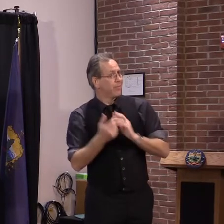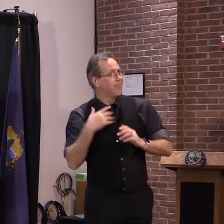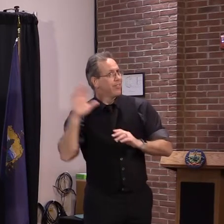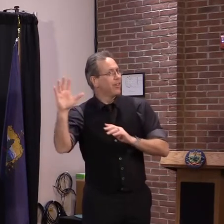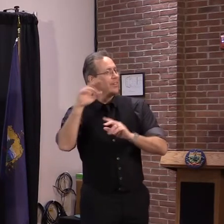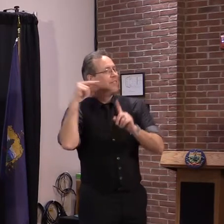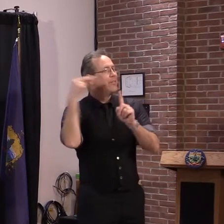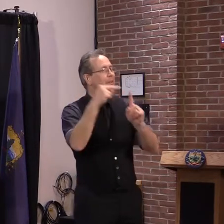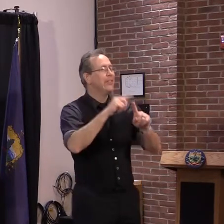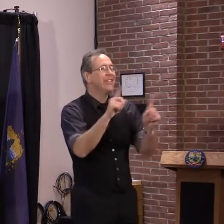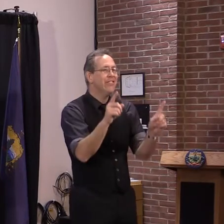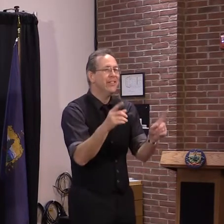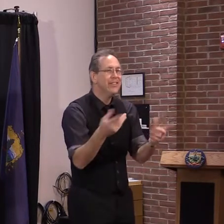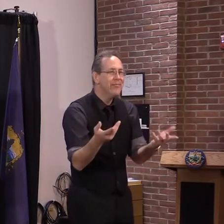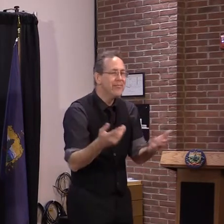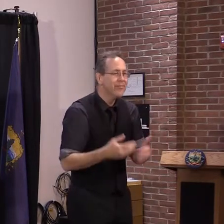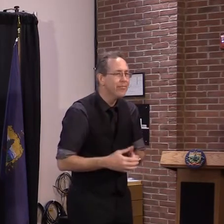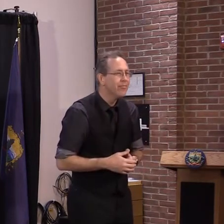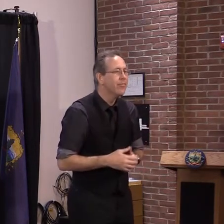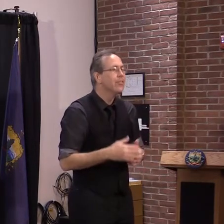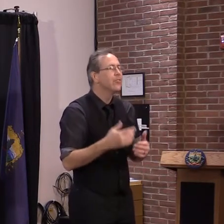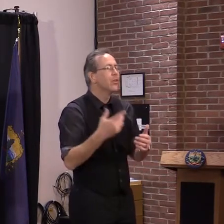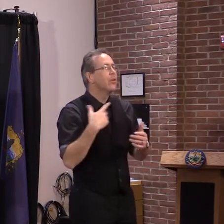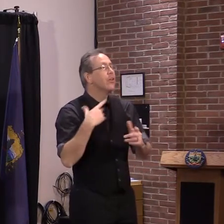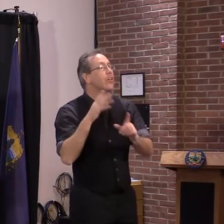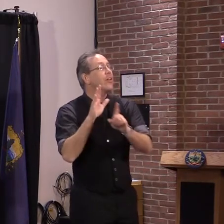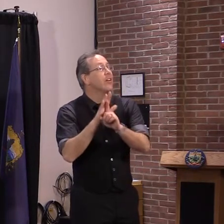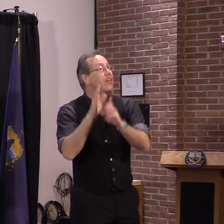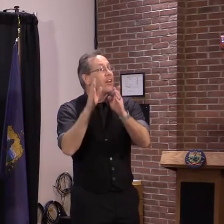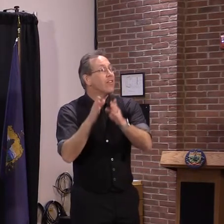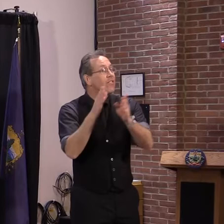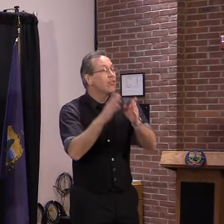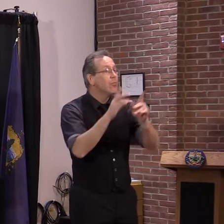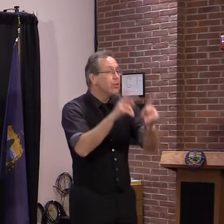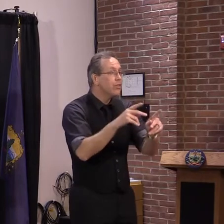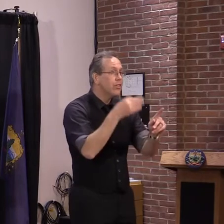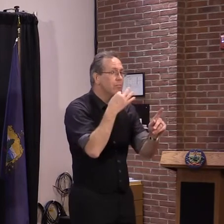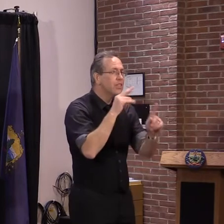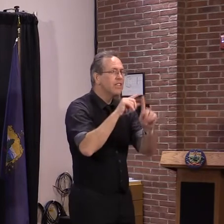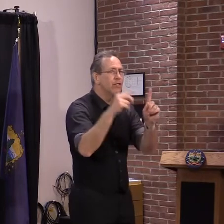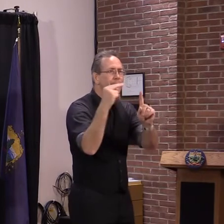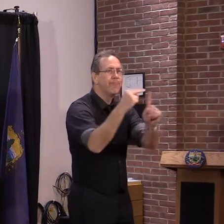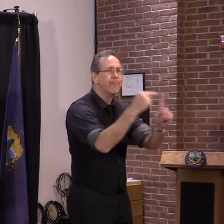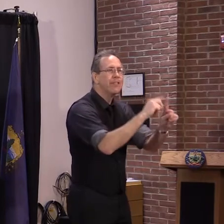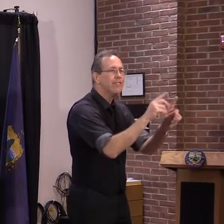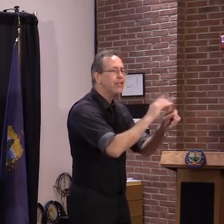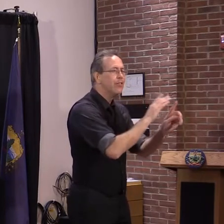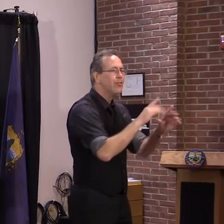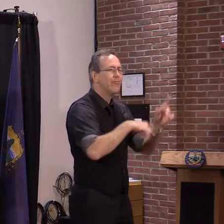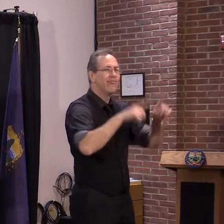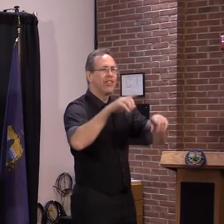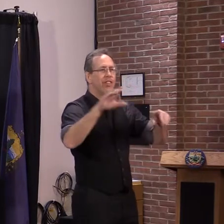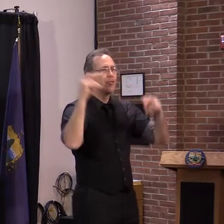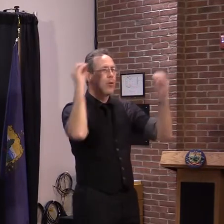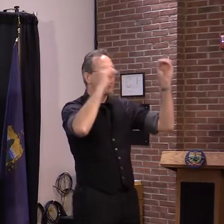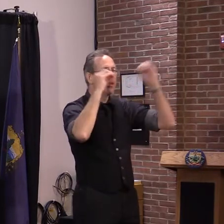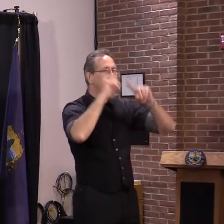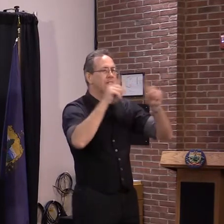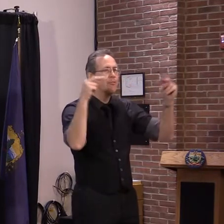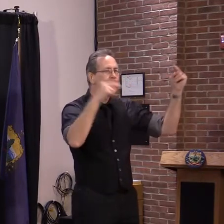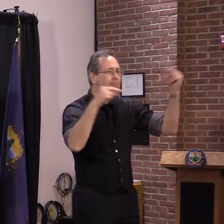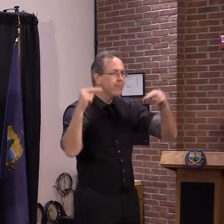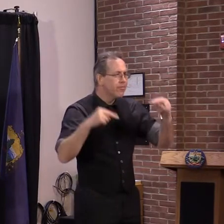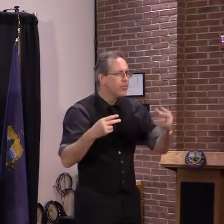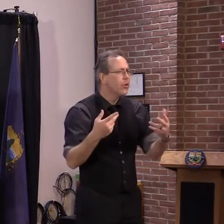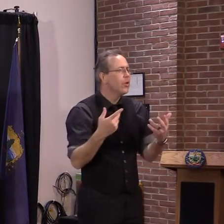there's no denying that there have been harmful impacts to our students' social and emotional development